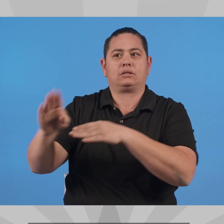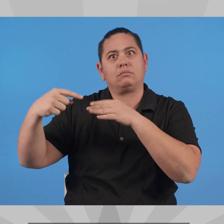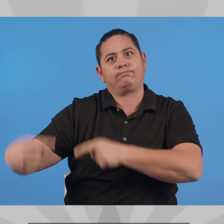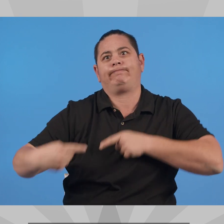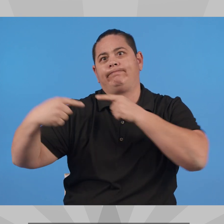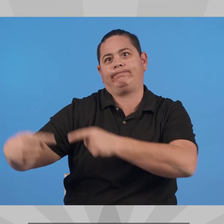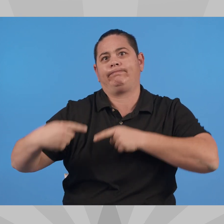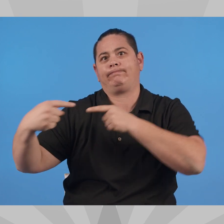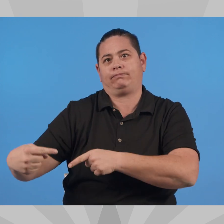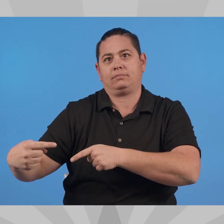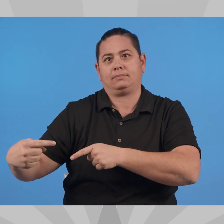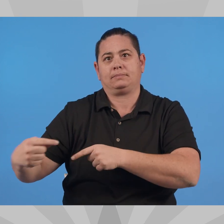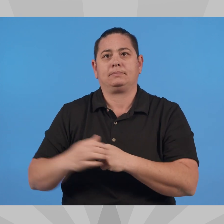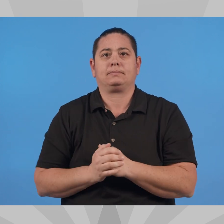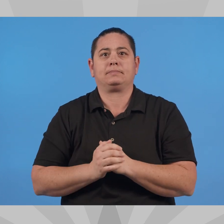small businesses,